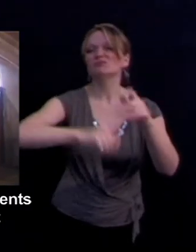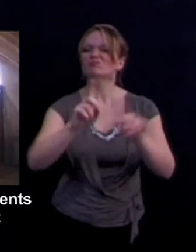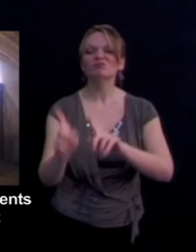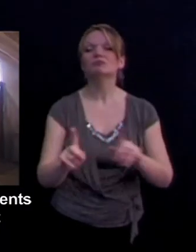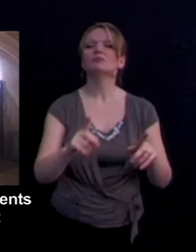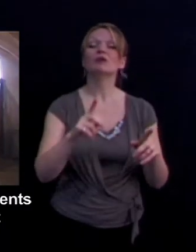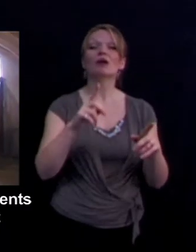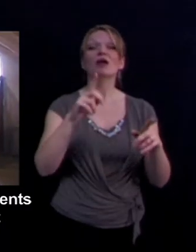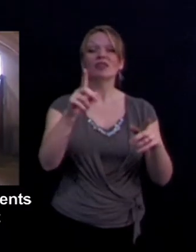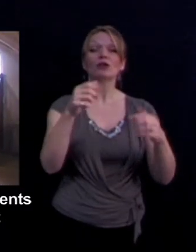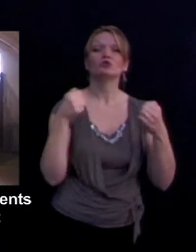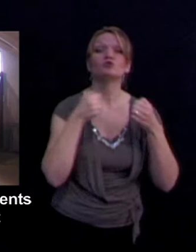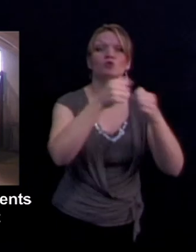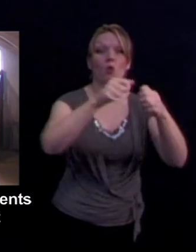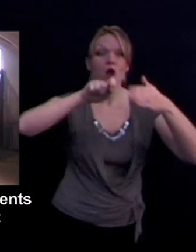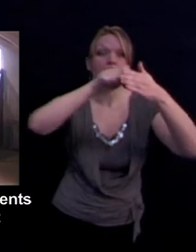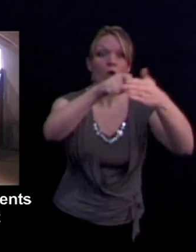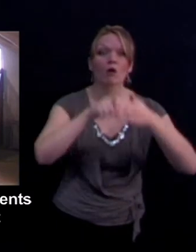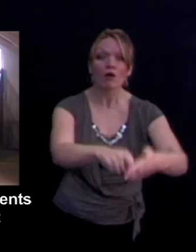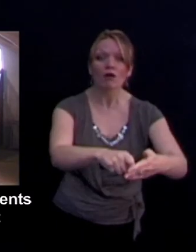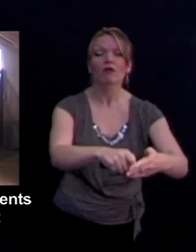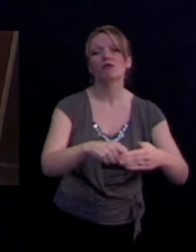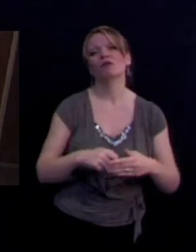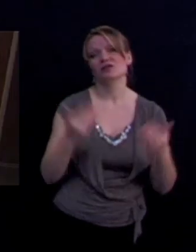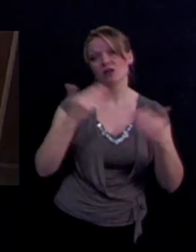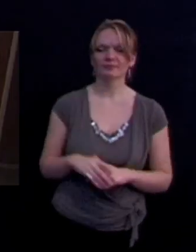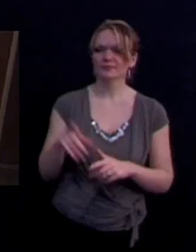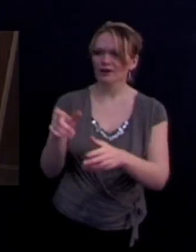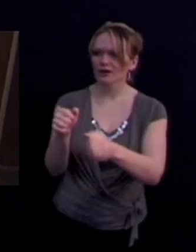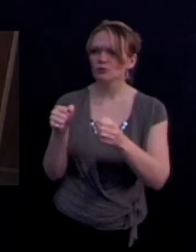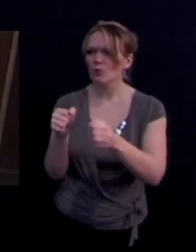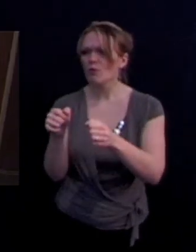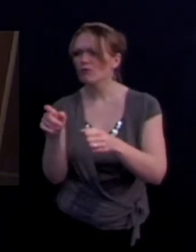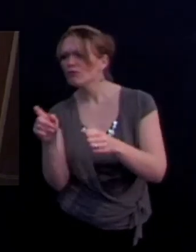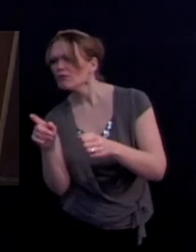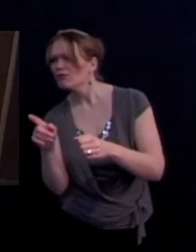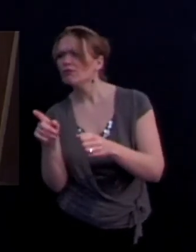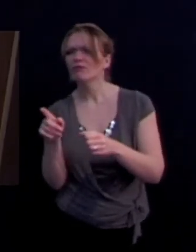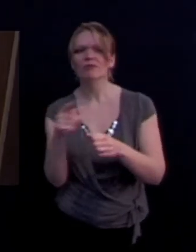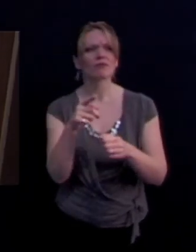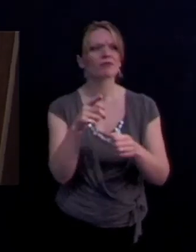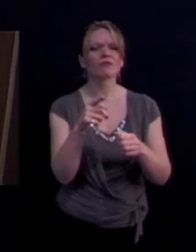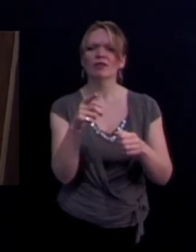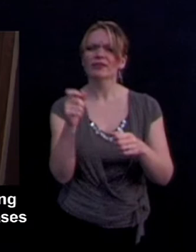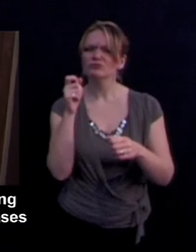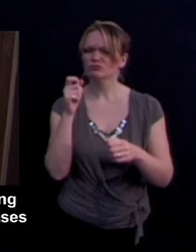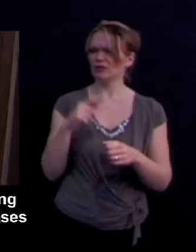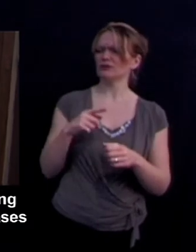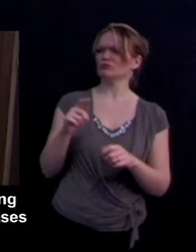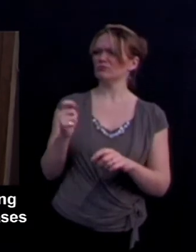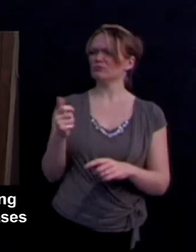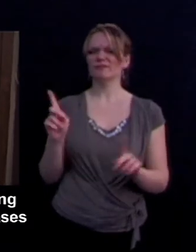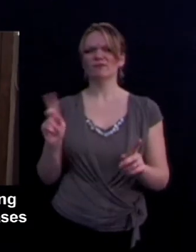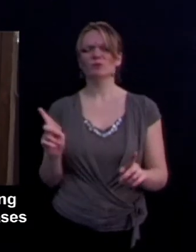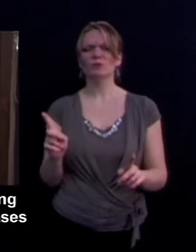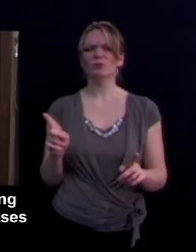the residence and was shut and locked at night. A door. Now that's an odd thing to find here. Well, a closer